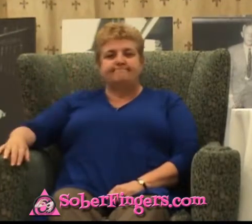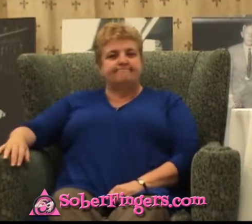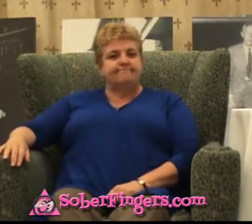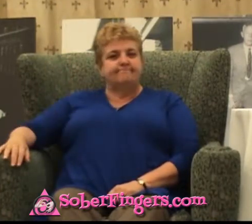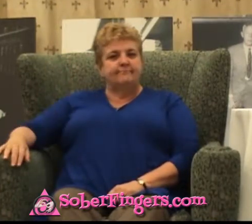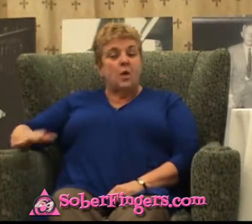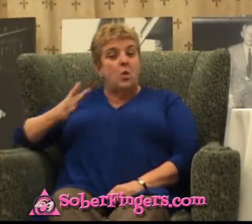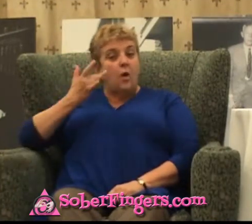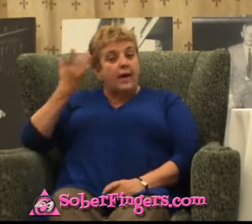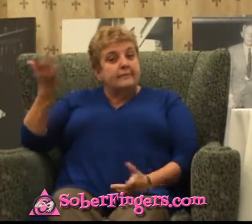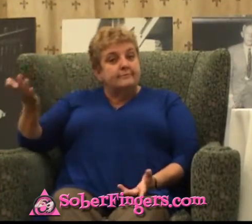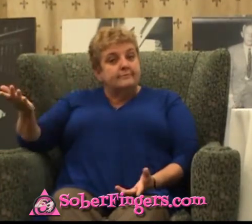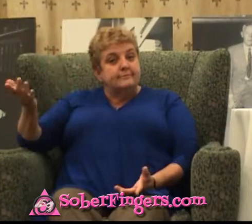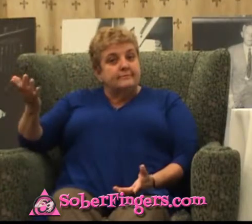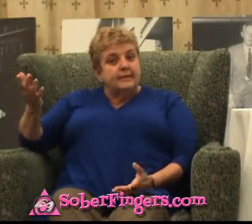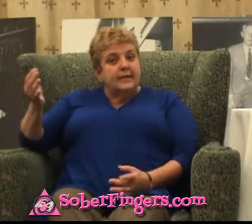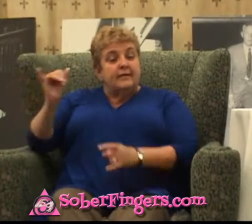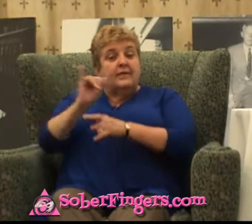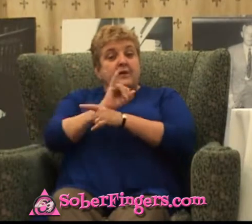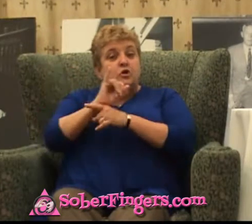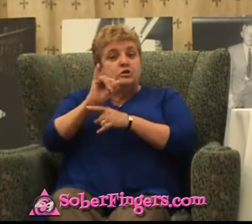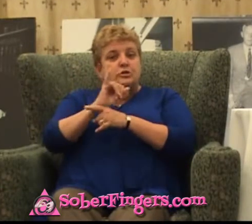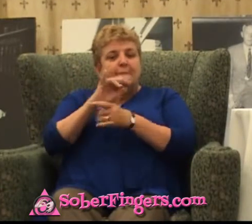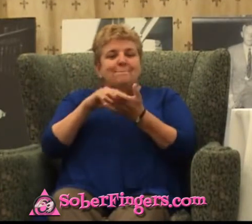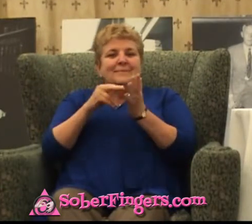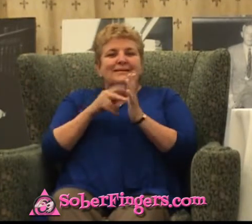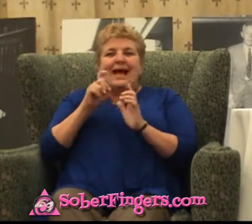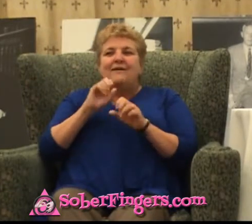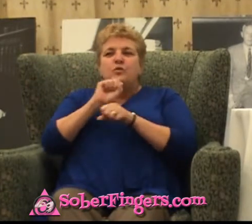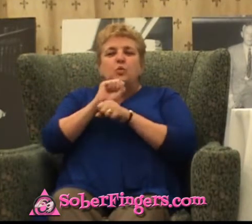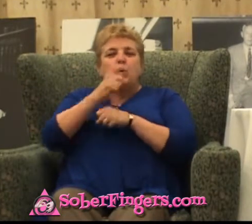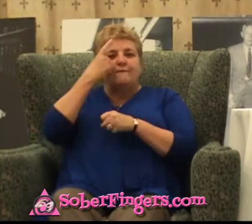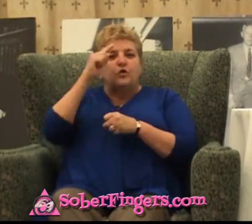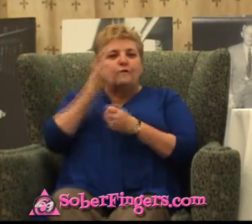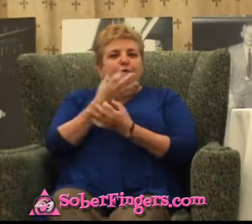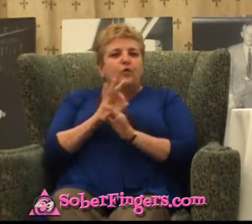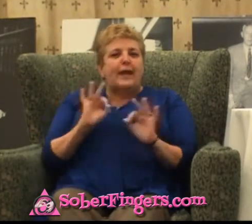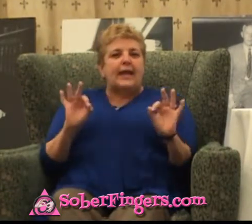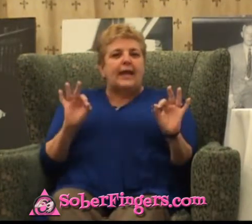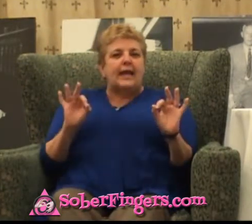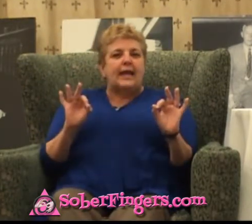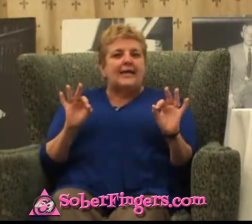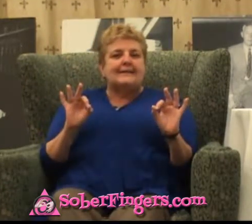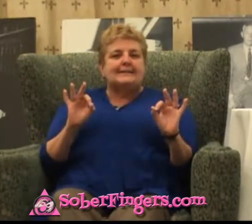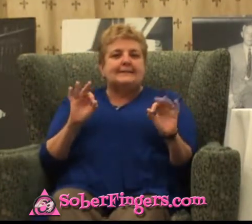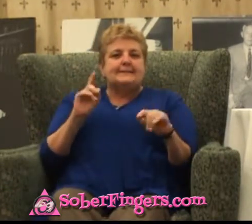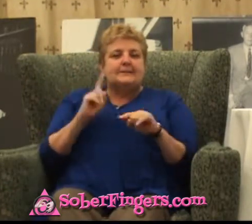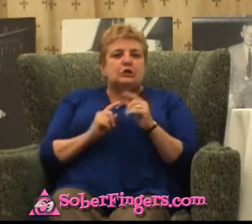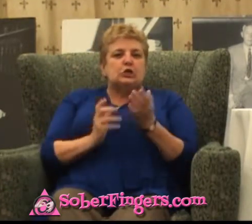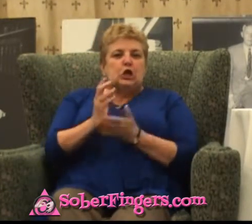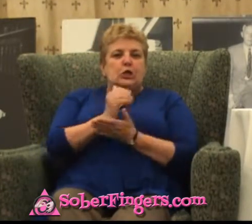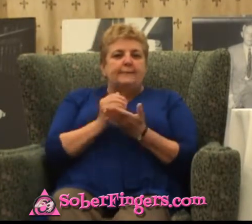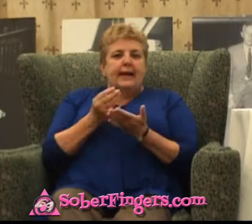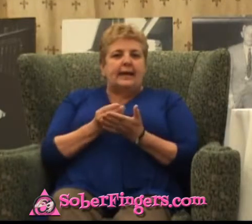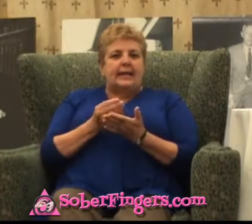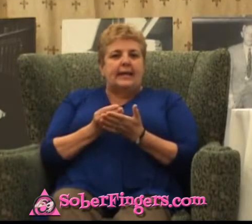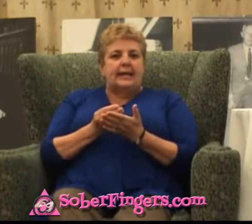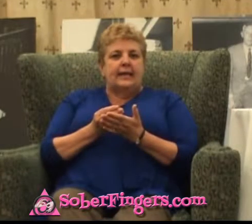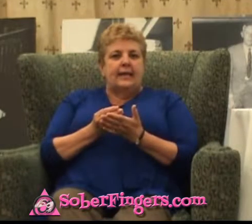internship was for free. I wouldn't make any money. And I already knew at 17 years old I needed money to keep doing